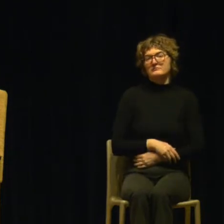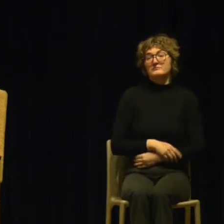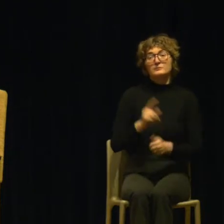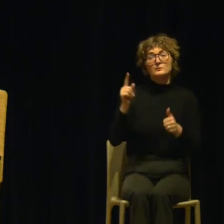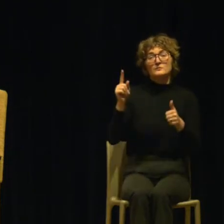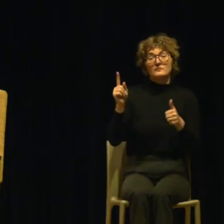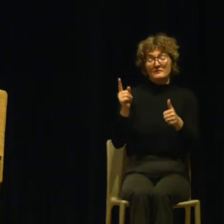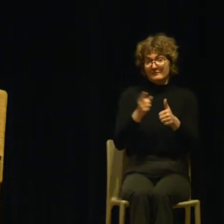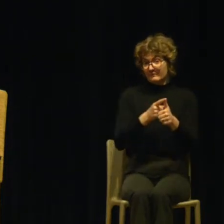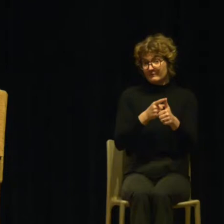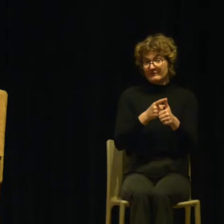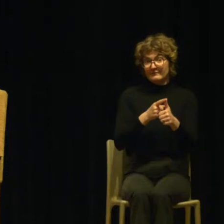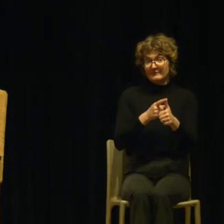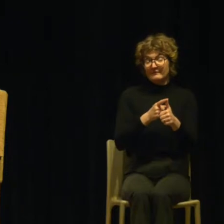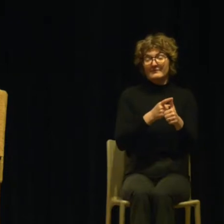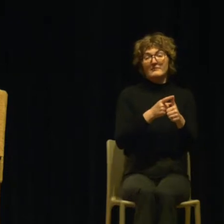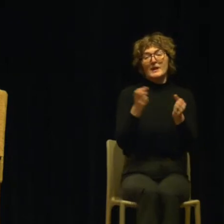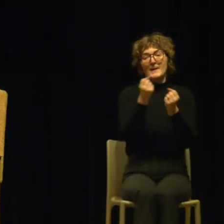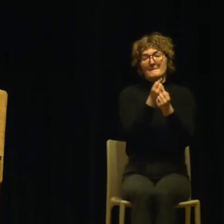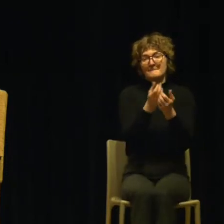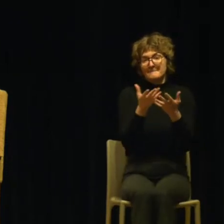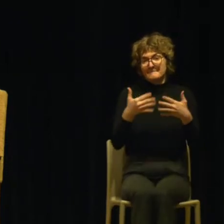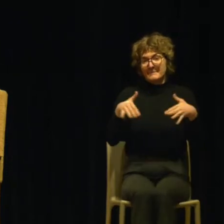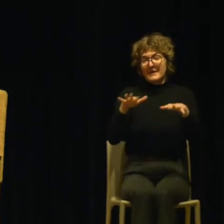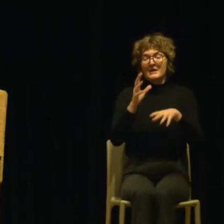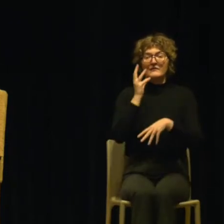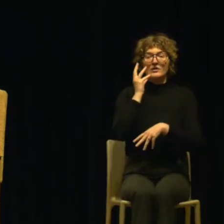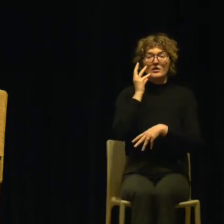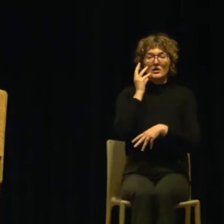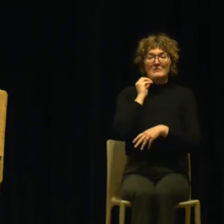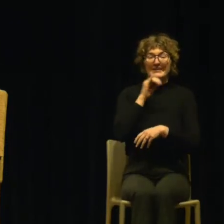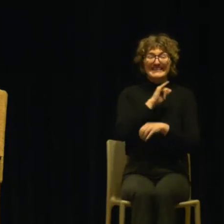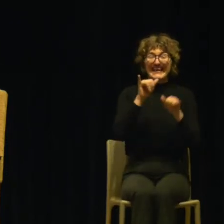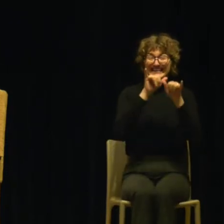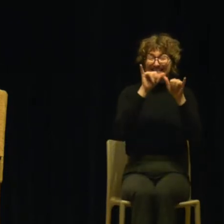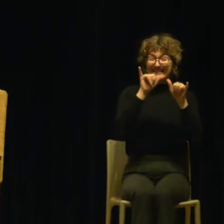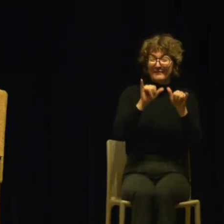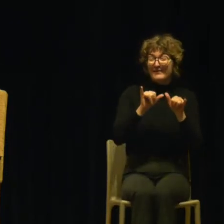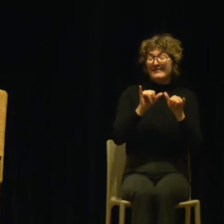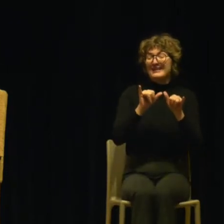First of all, many of us, and just systemically, we have